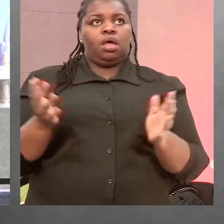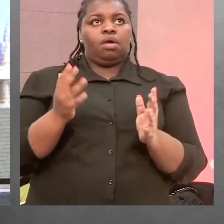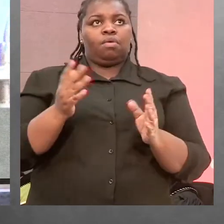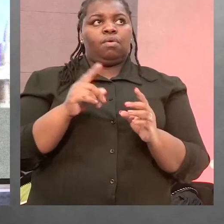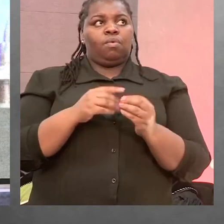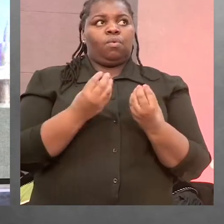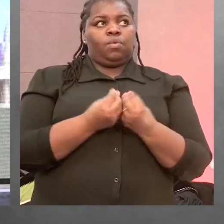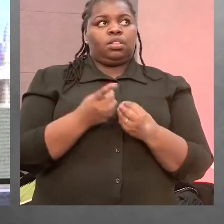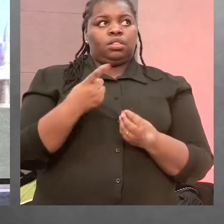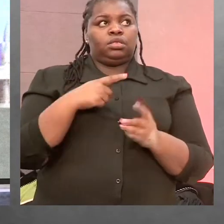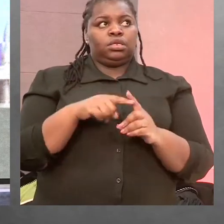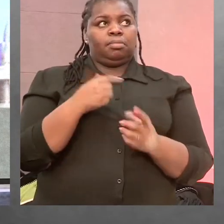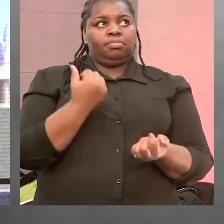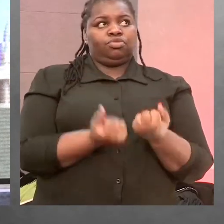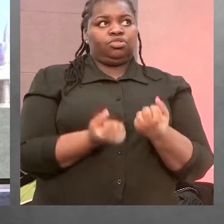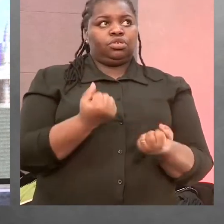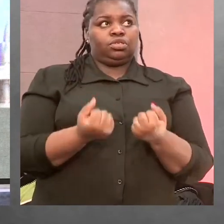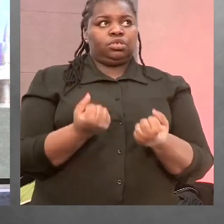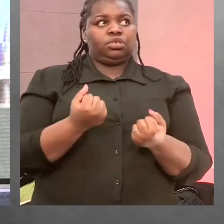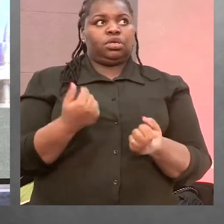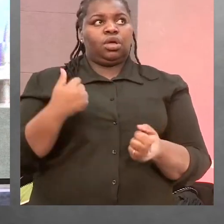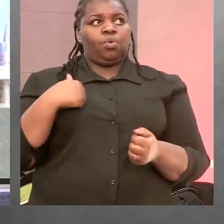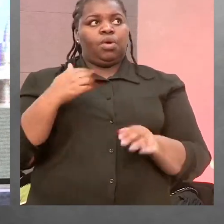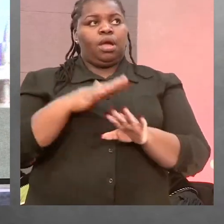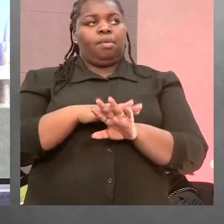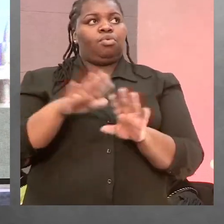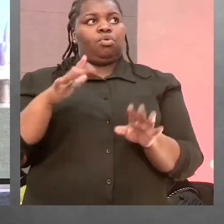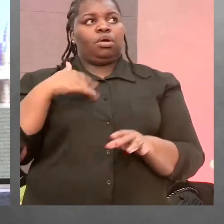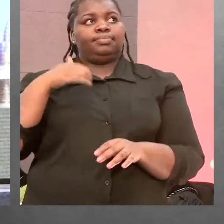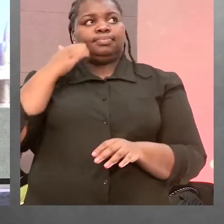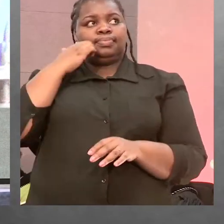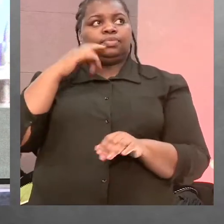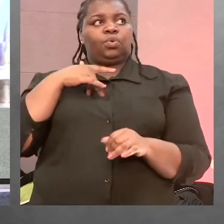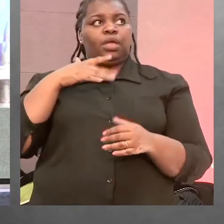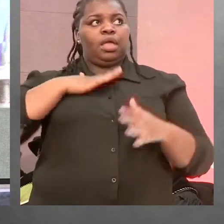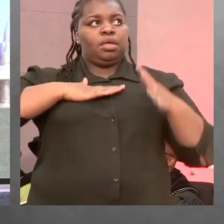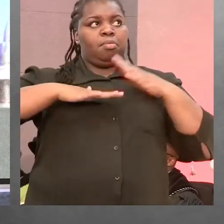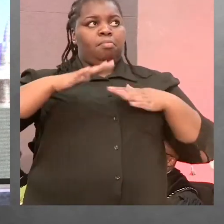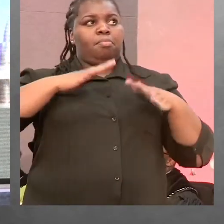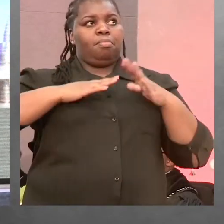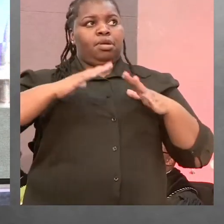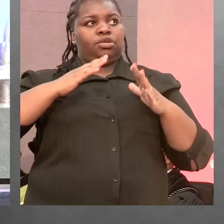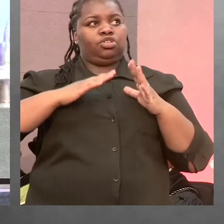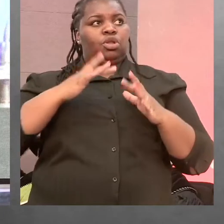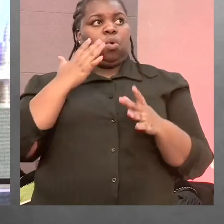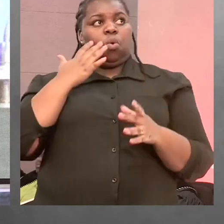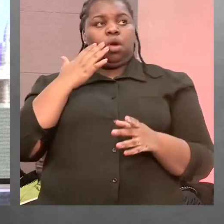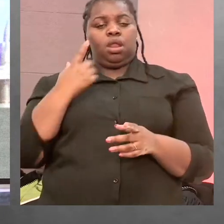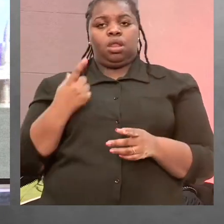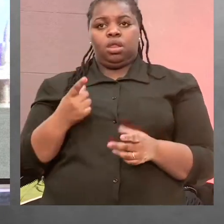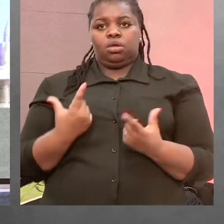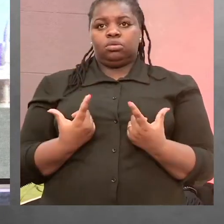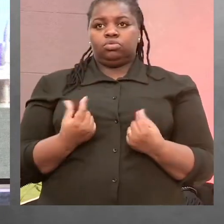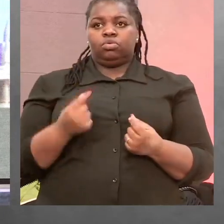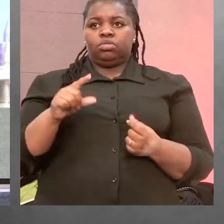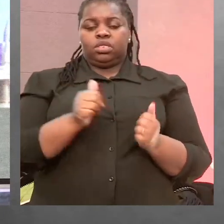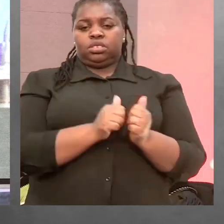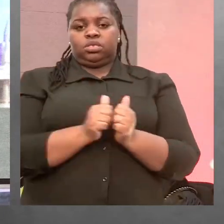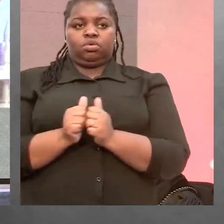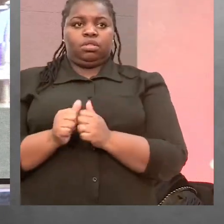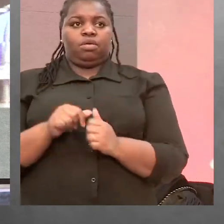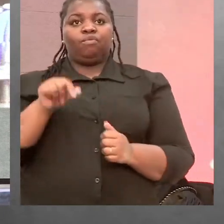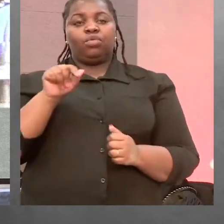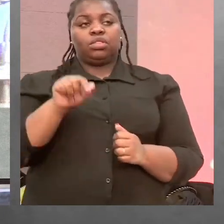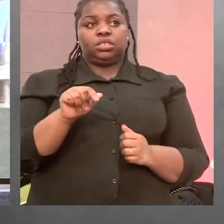and justice. We are not apologetic, we are impatient to impartiality when it comes to the stakeholders of this